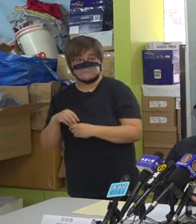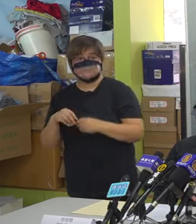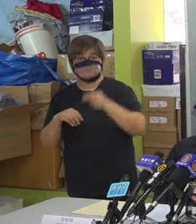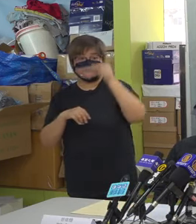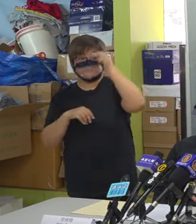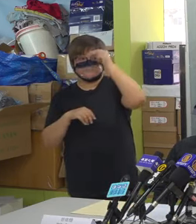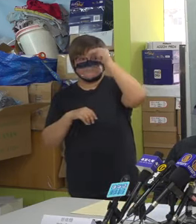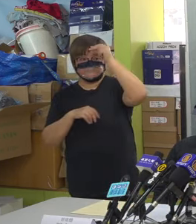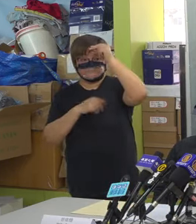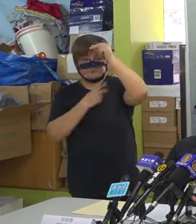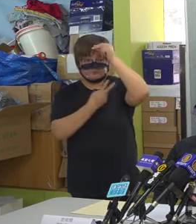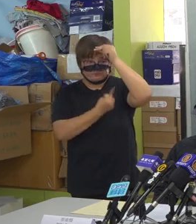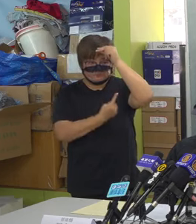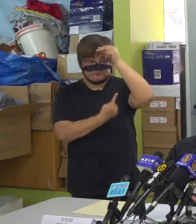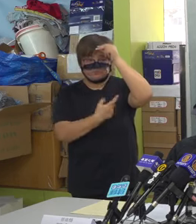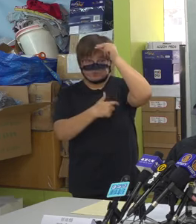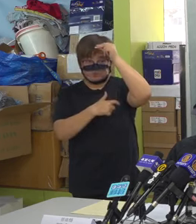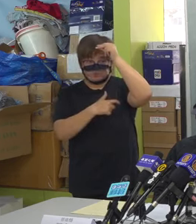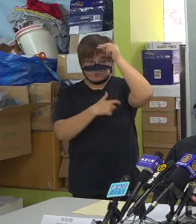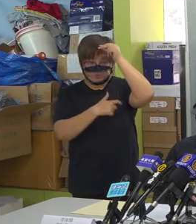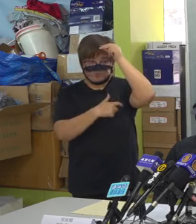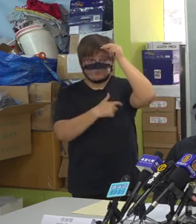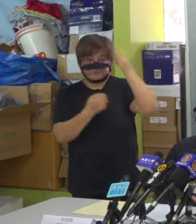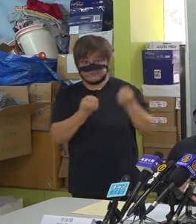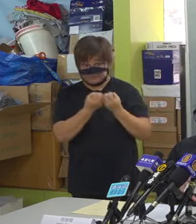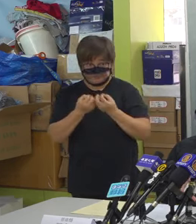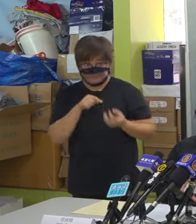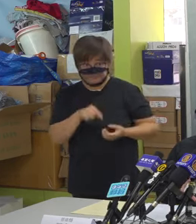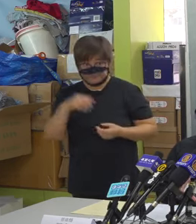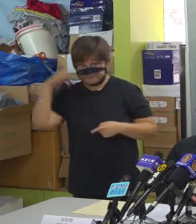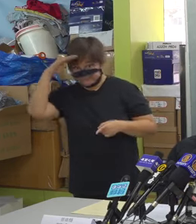case of collusion between suspected triads and the police force?